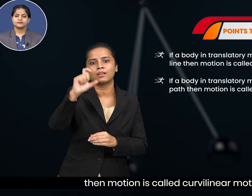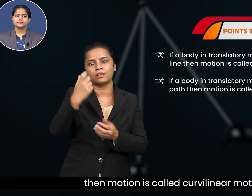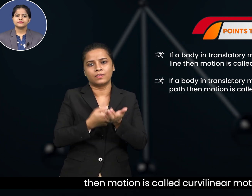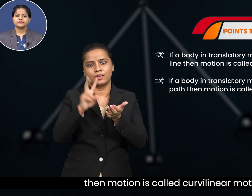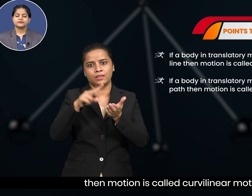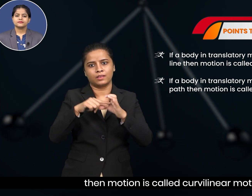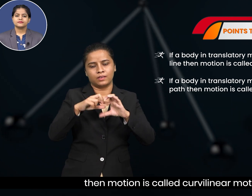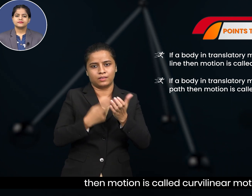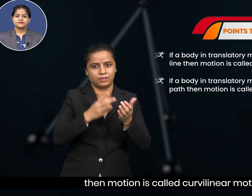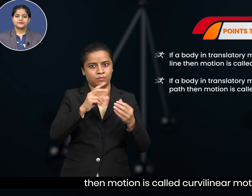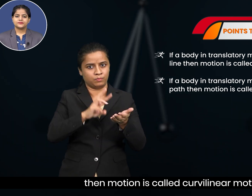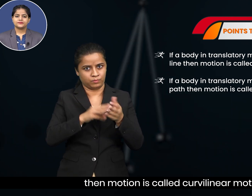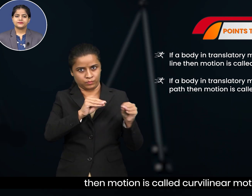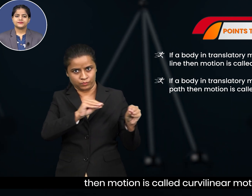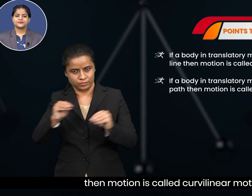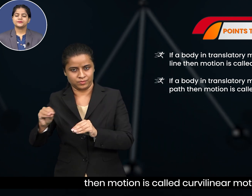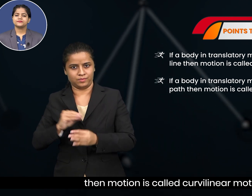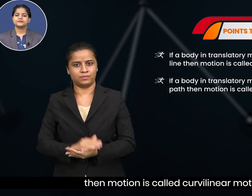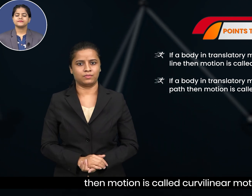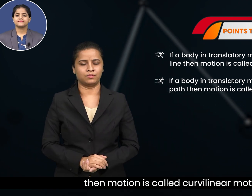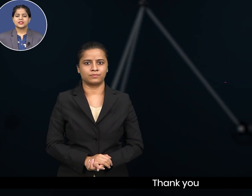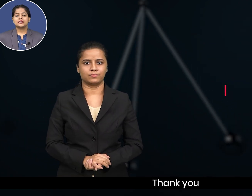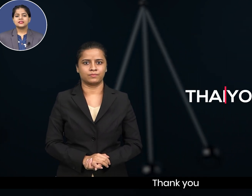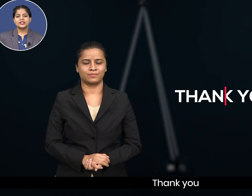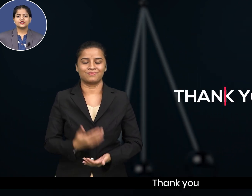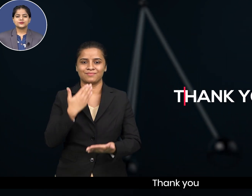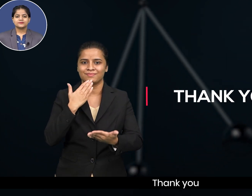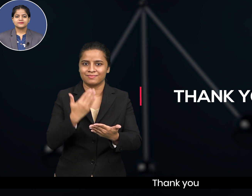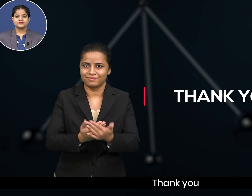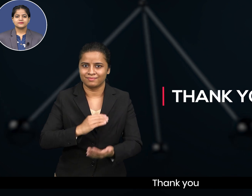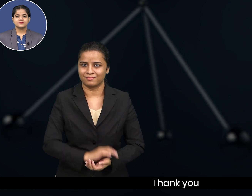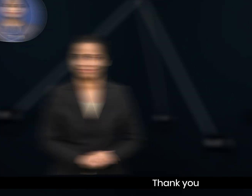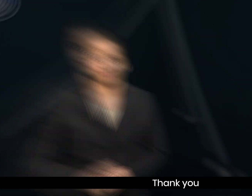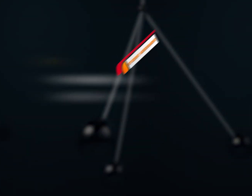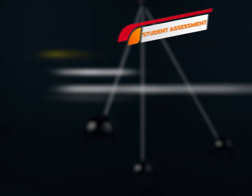motion. Thank you.